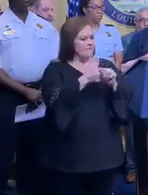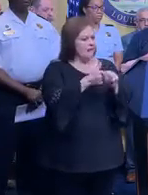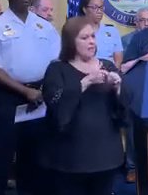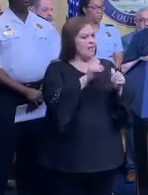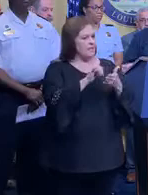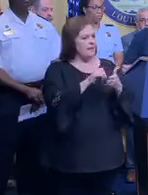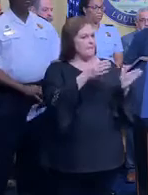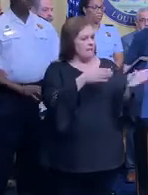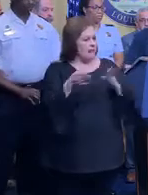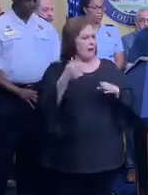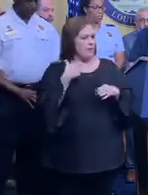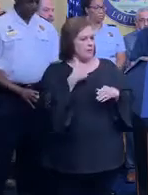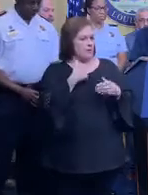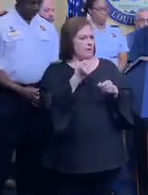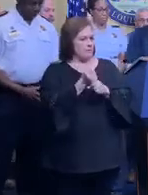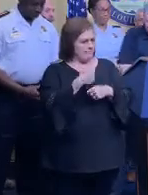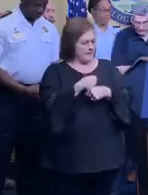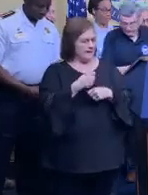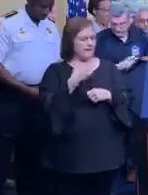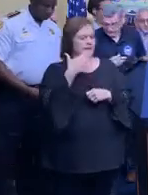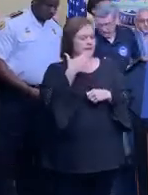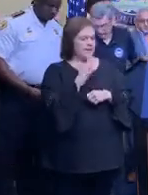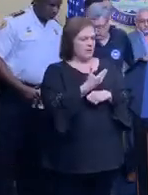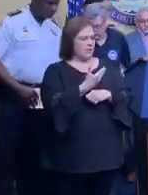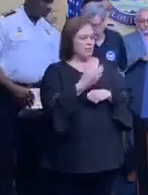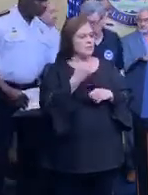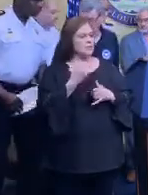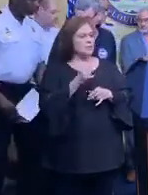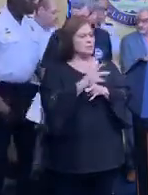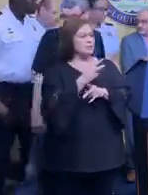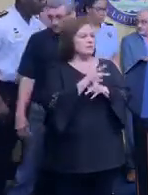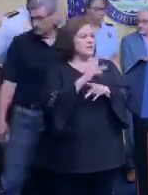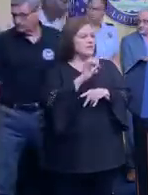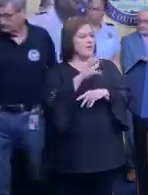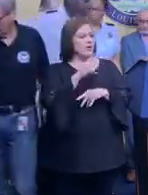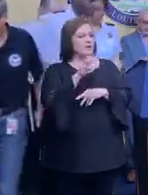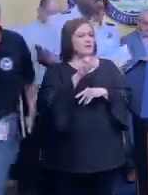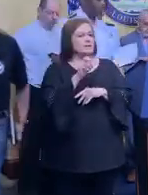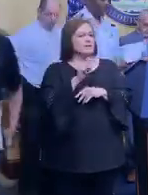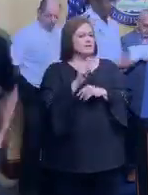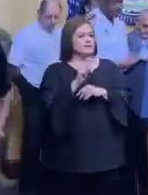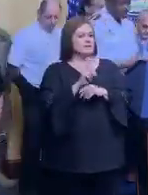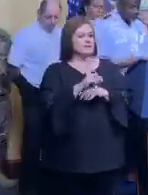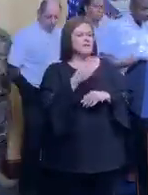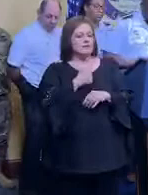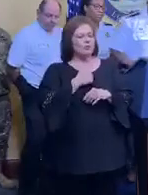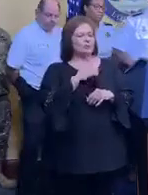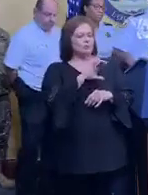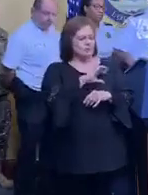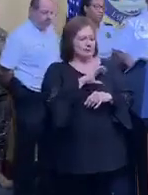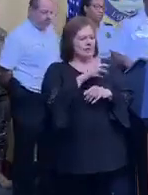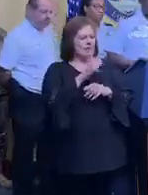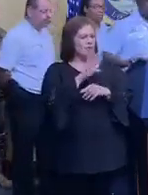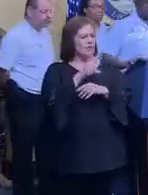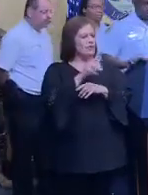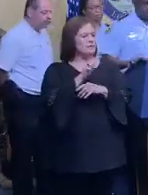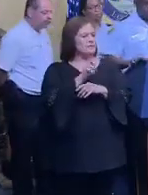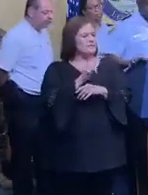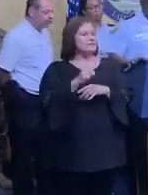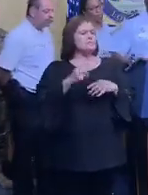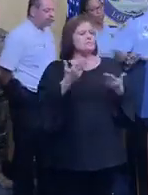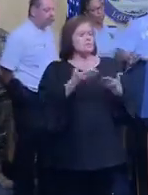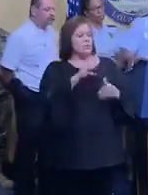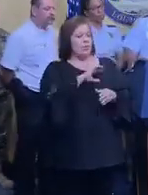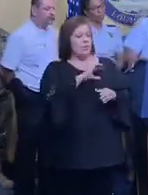plans. Thank you very much. Thank you, Colonel. Superintendent Ferguson? Thank you, Mayor. New Orleans